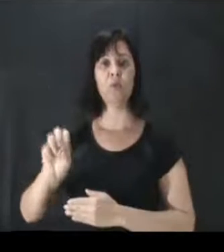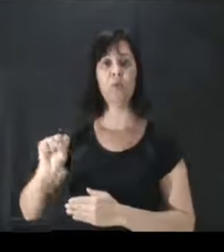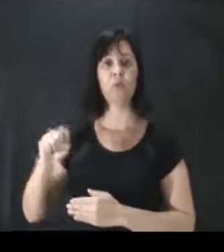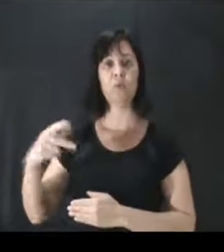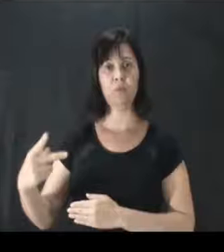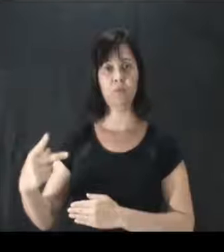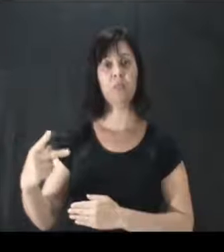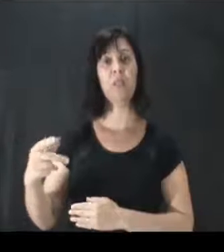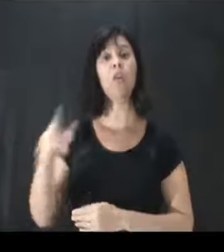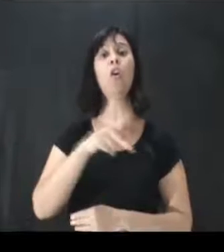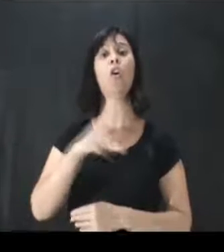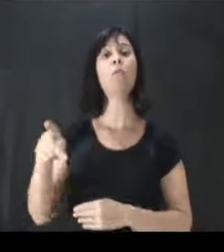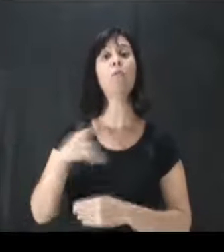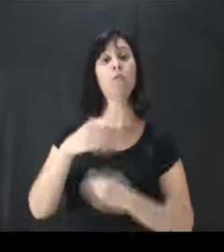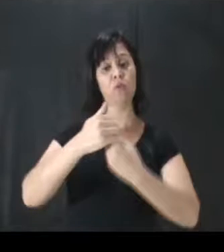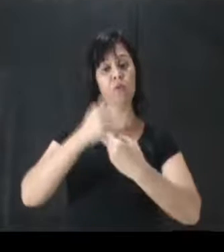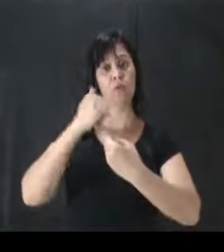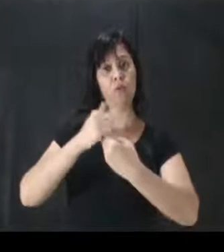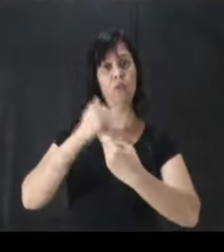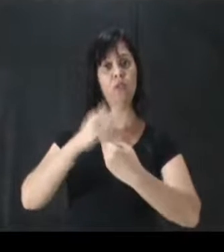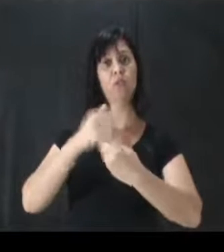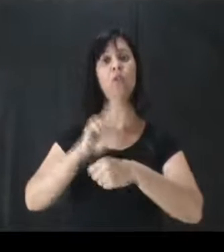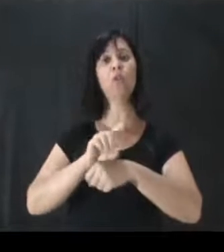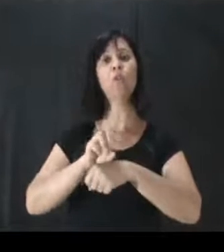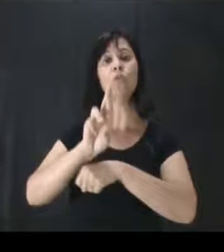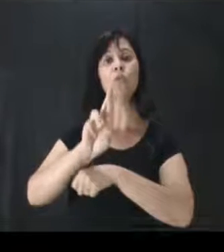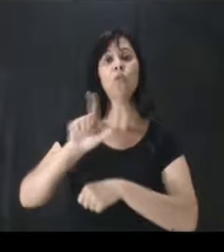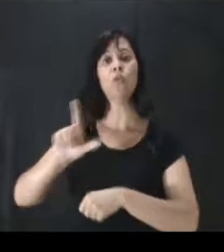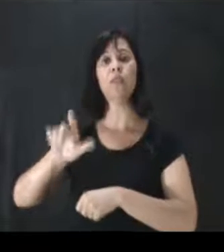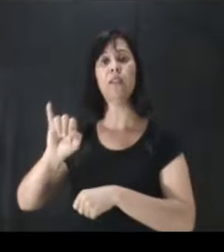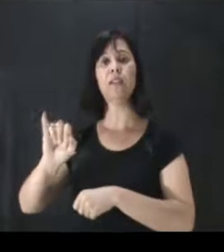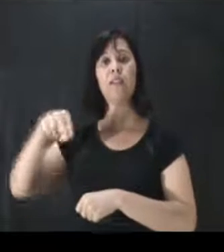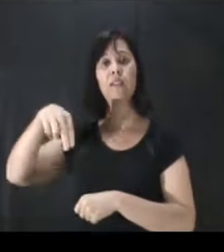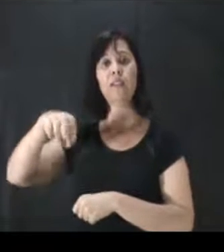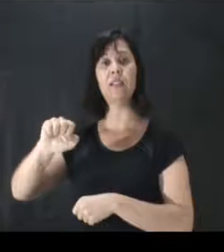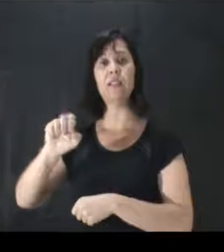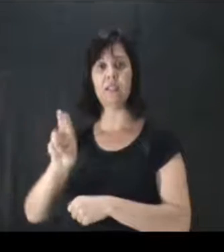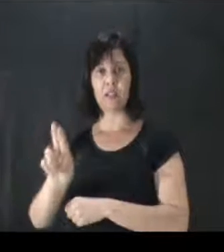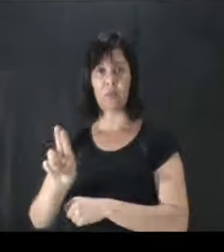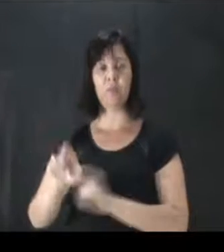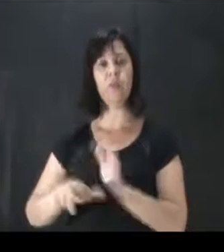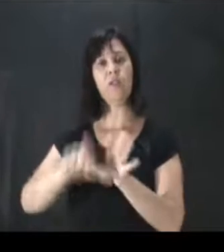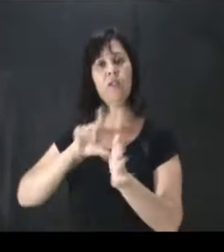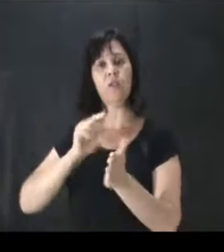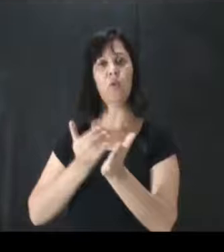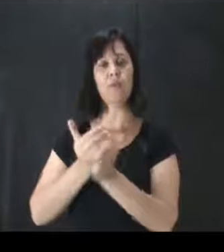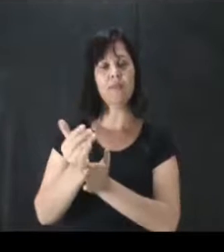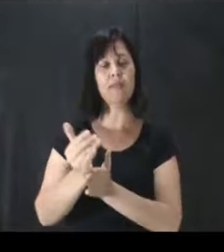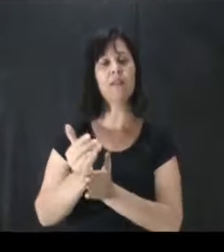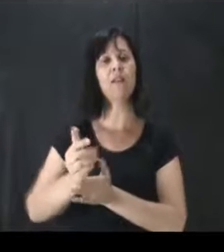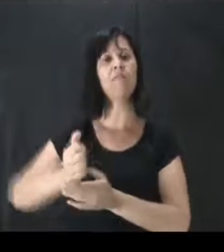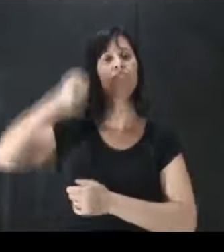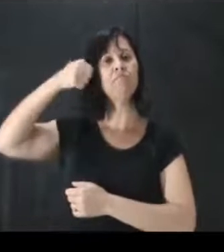the supervision of Professor Lineu Kohatsu in order to get my master's degree.